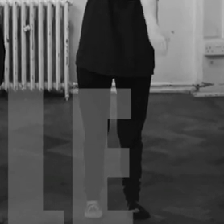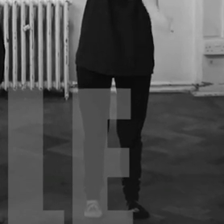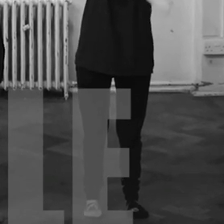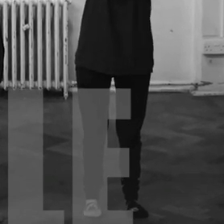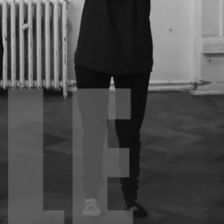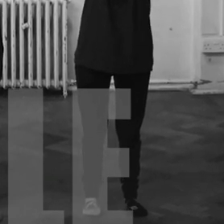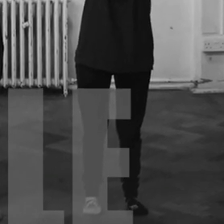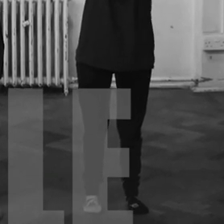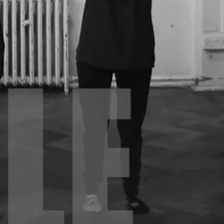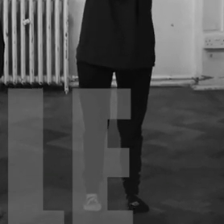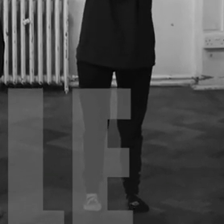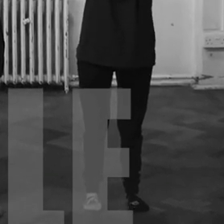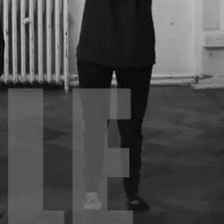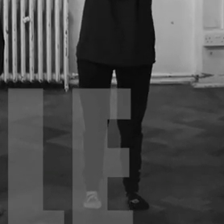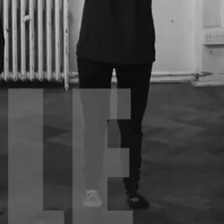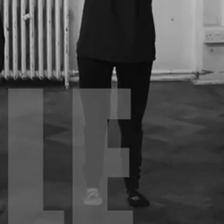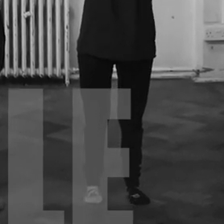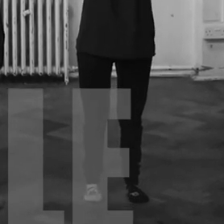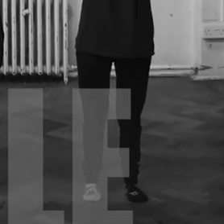I feel invisible.